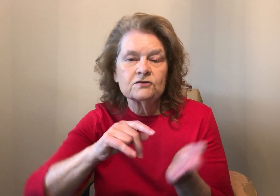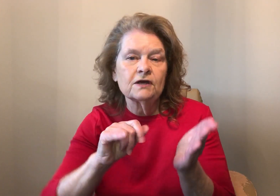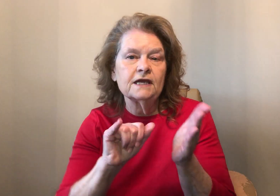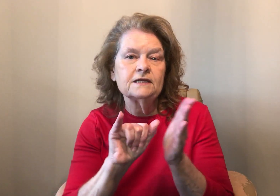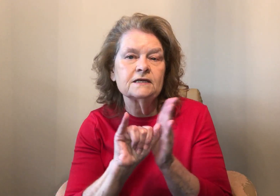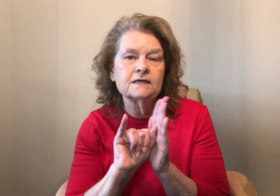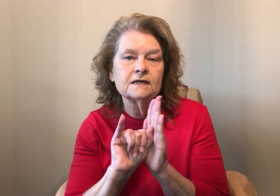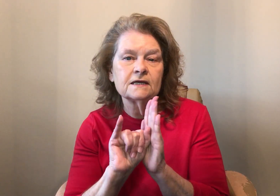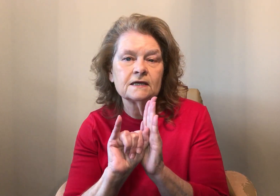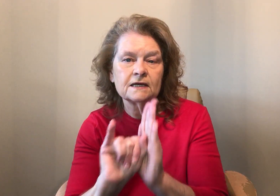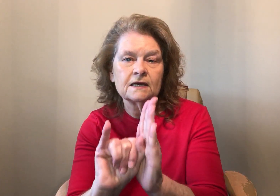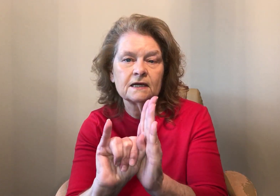Illustrate,